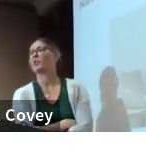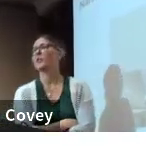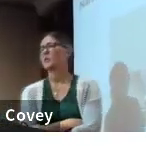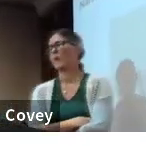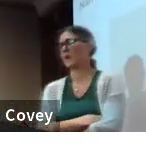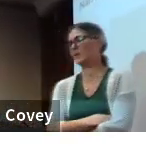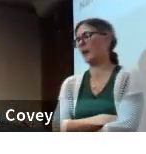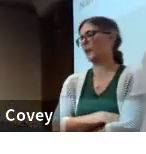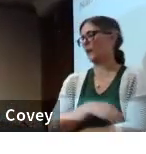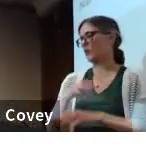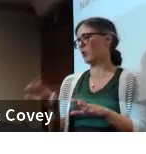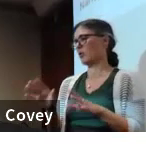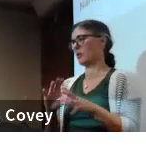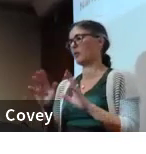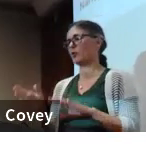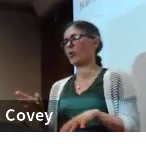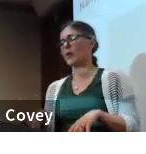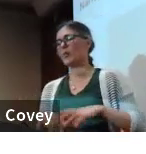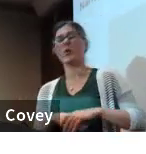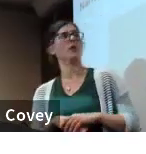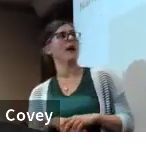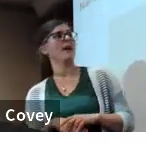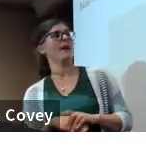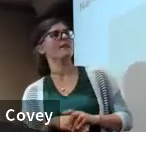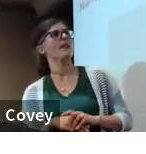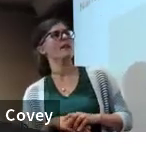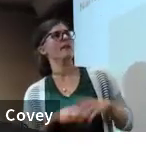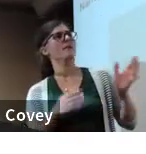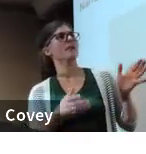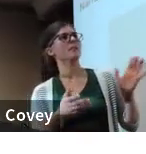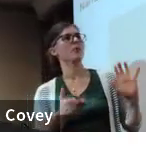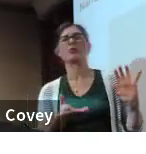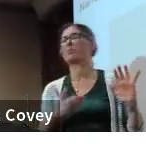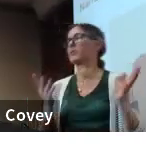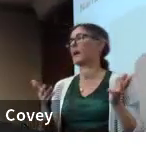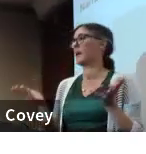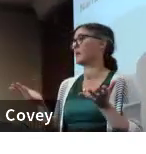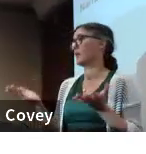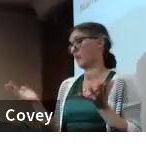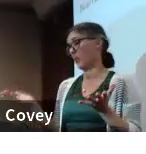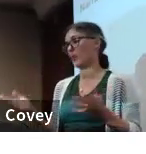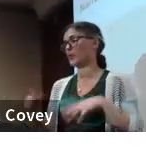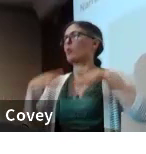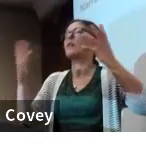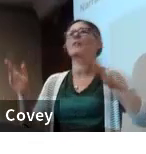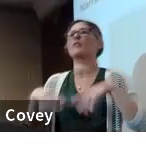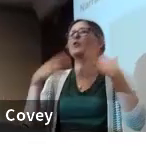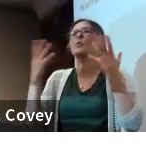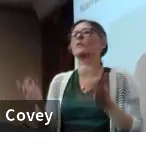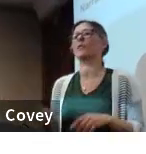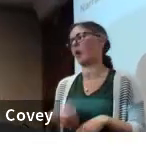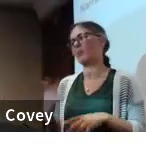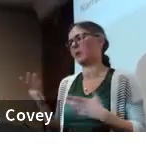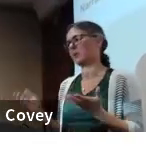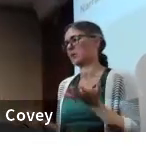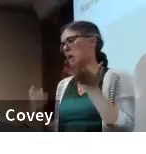All right, so this is what telling a short, simple story would look like in ASL. And this is a person who's been signing ASL from birth. So a very